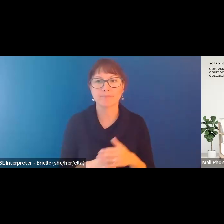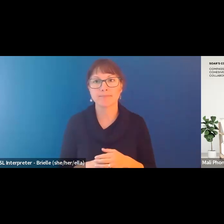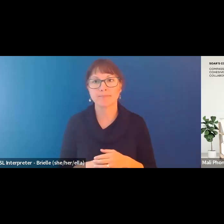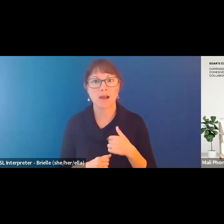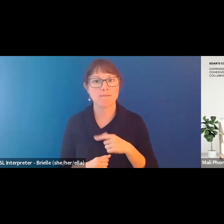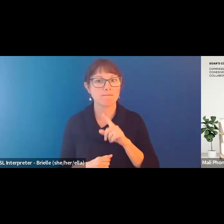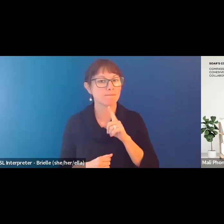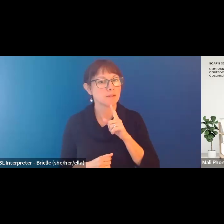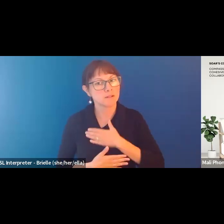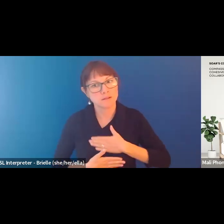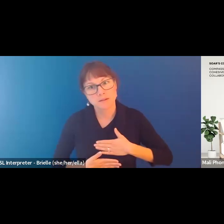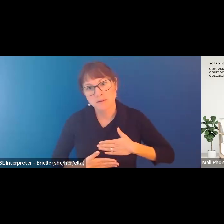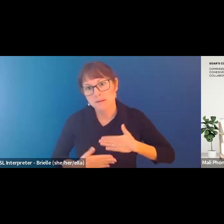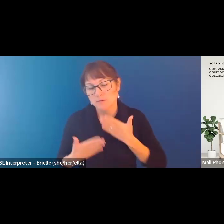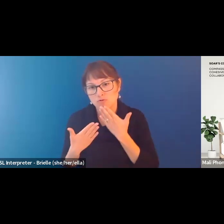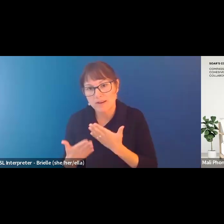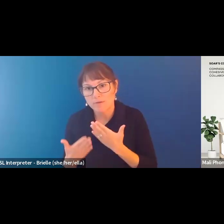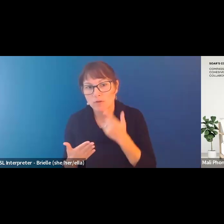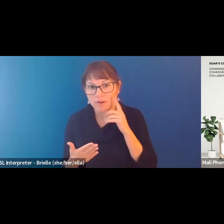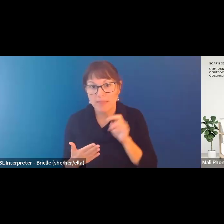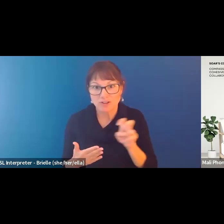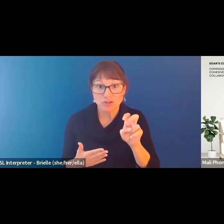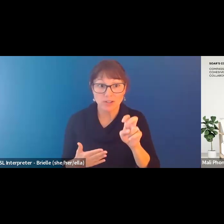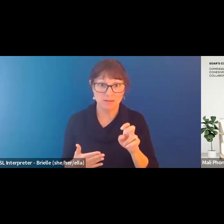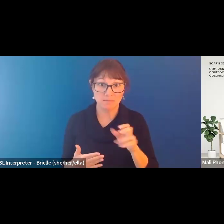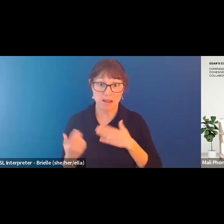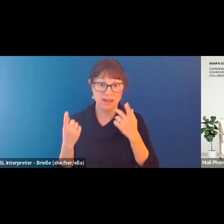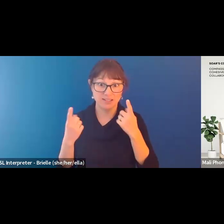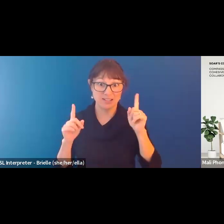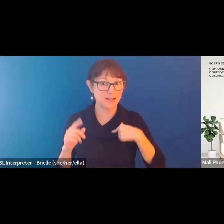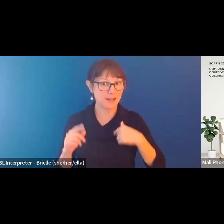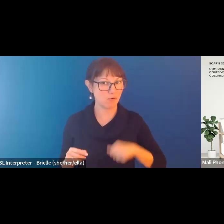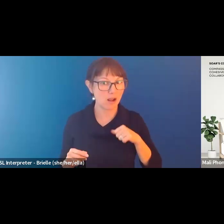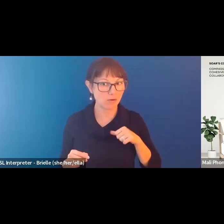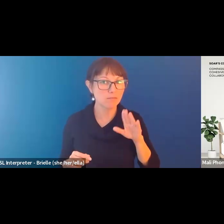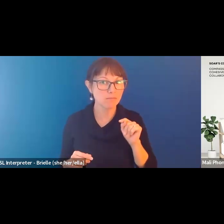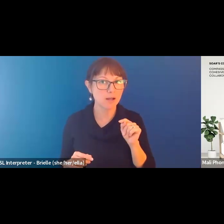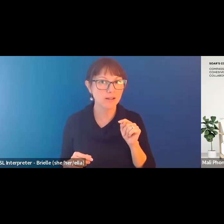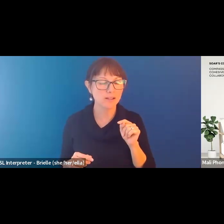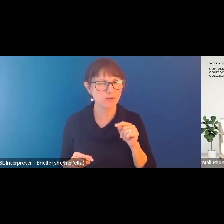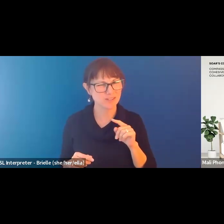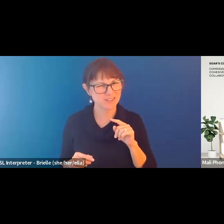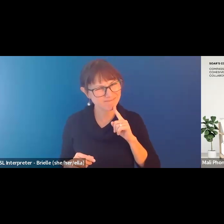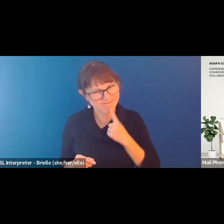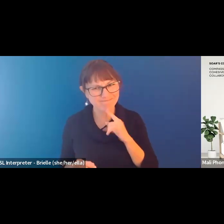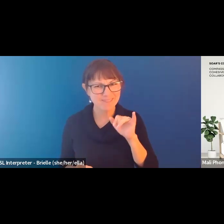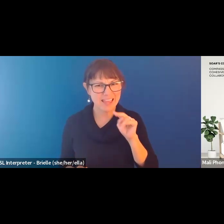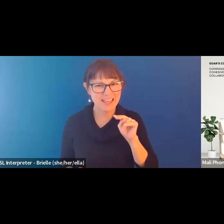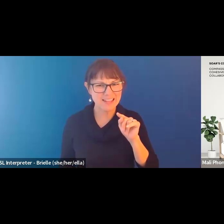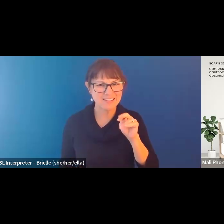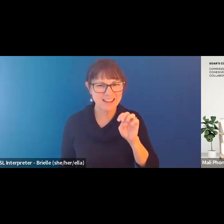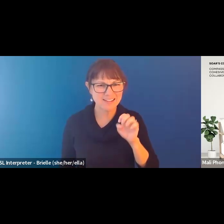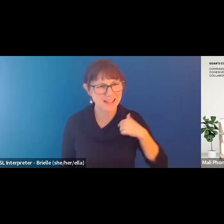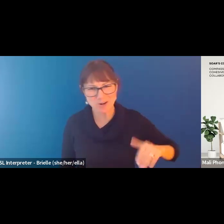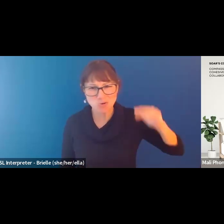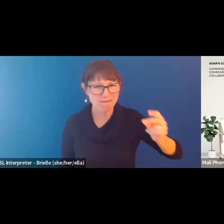incredibly grateful for the journey and I'm proud of the accomplishments, but it was very intense. I grew up so fast,